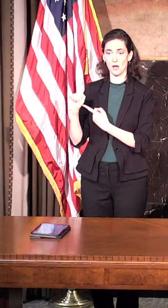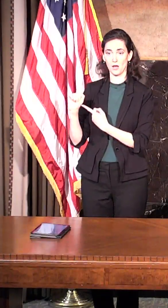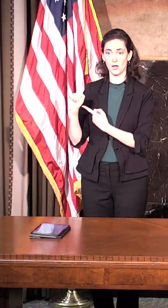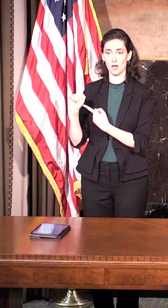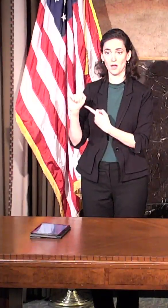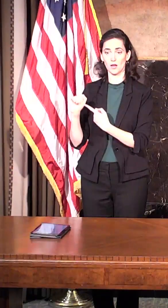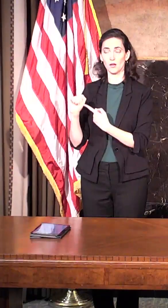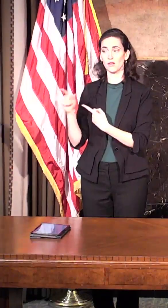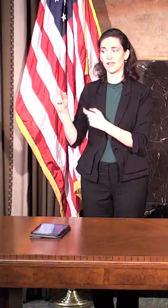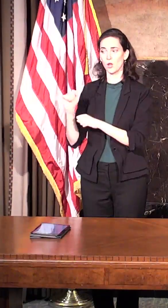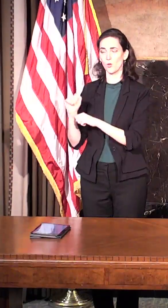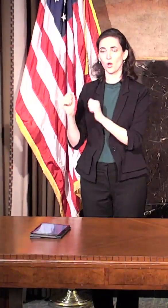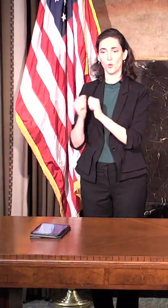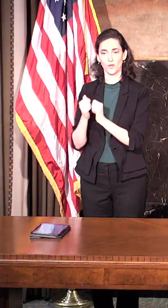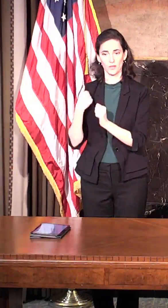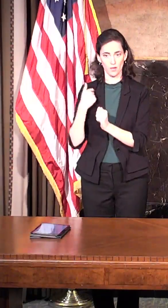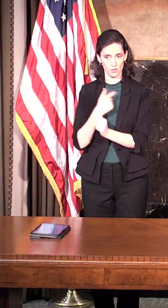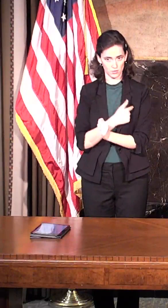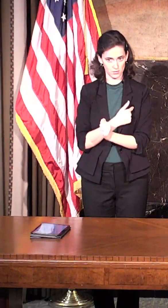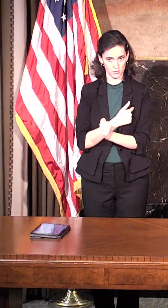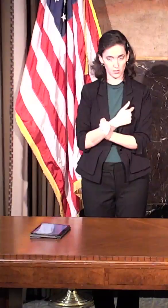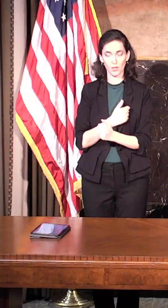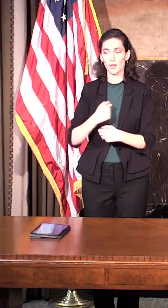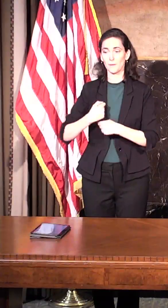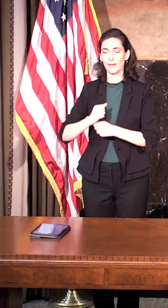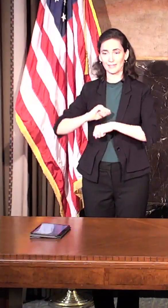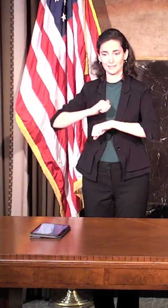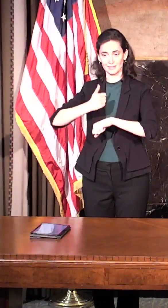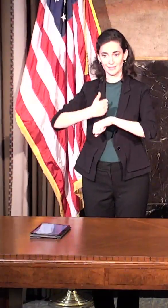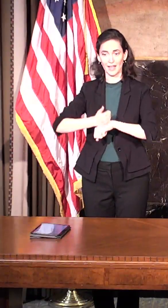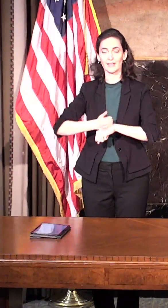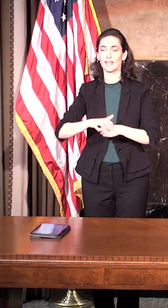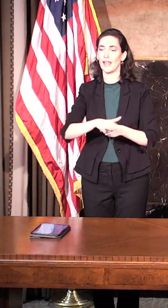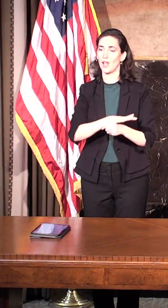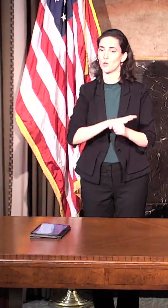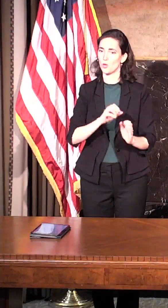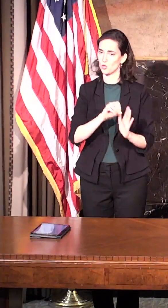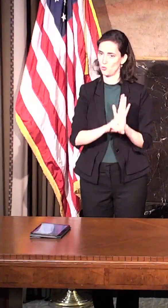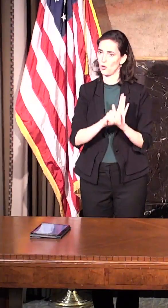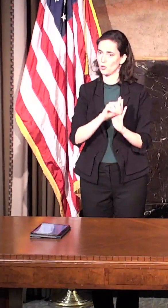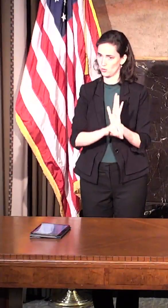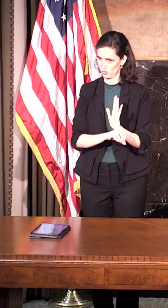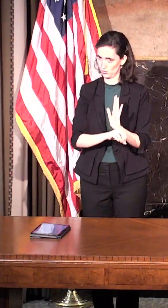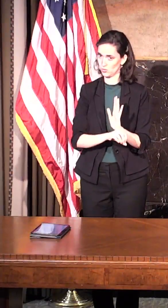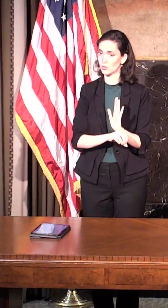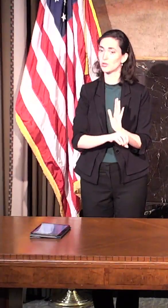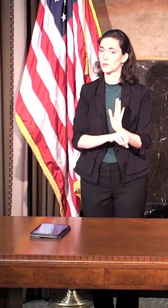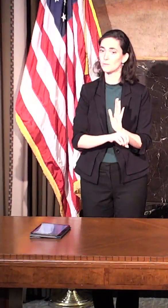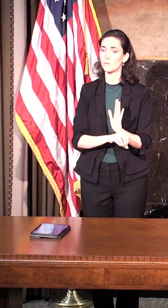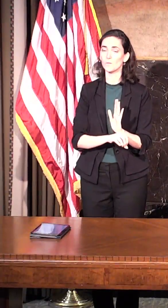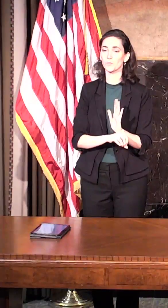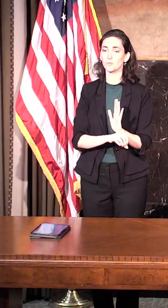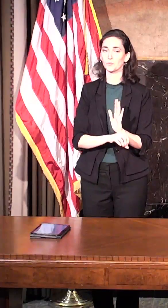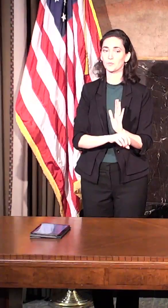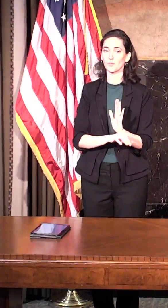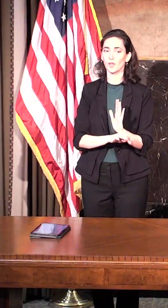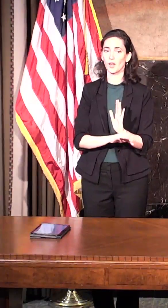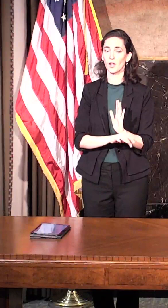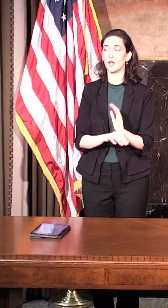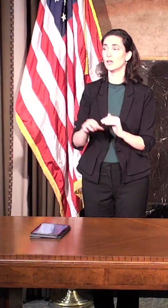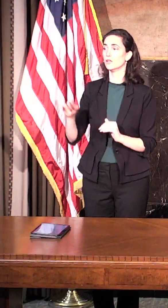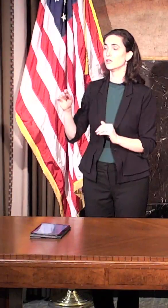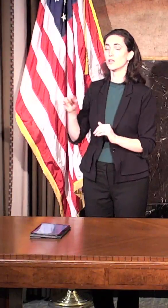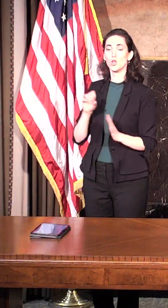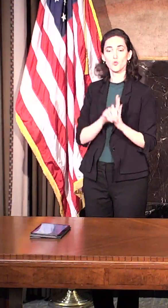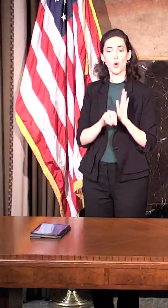is working with us to create a site in the New Orleans area upon request from the city